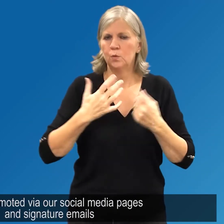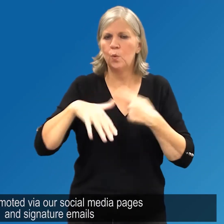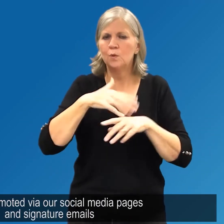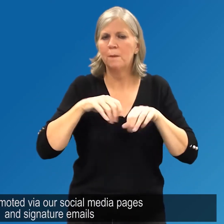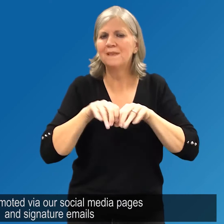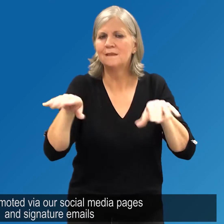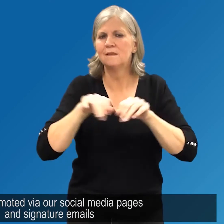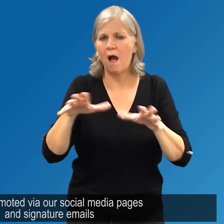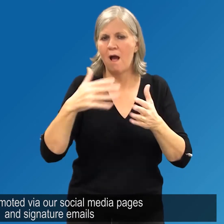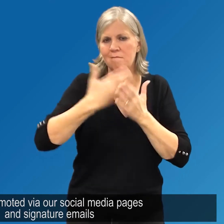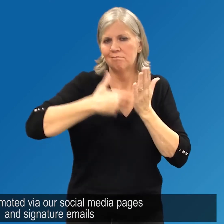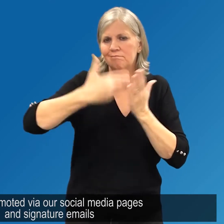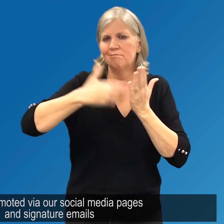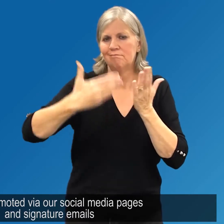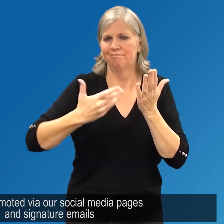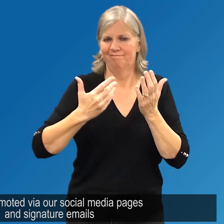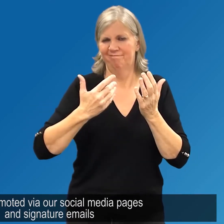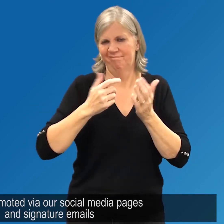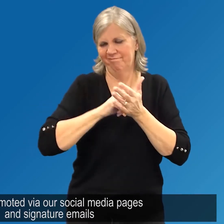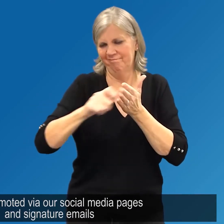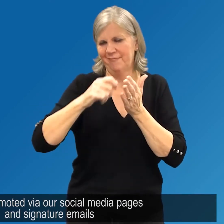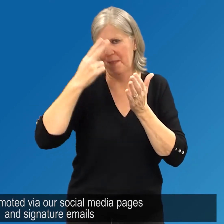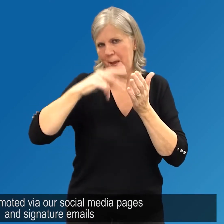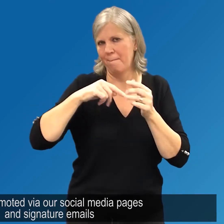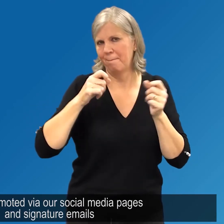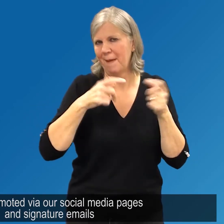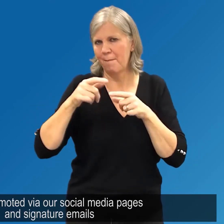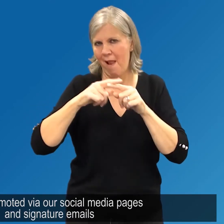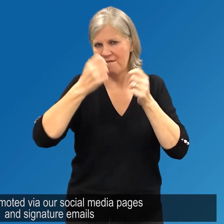This is promoted via our social media pages and signature emails.